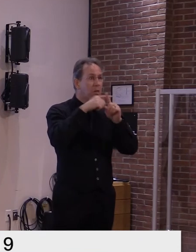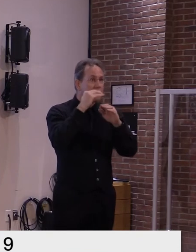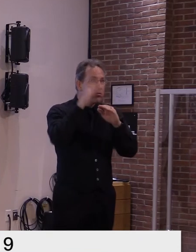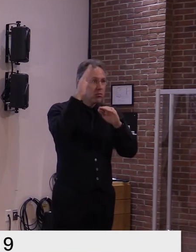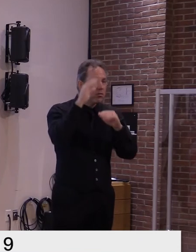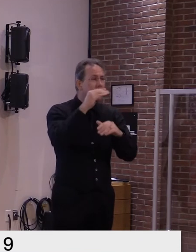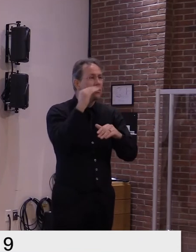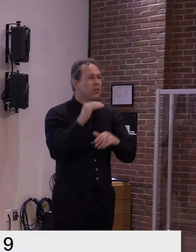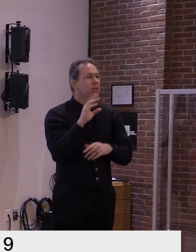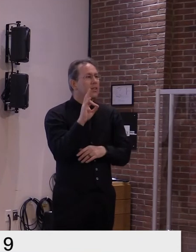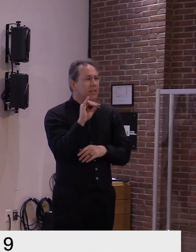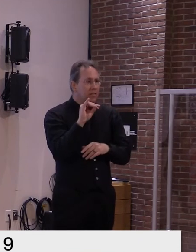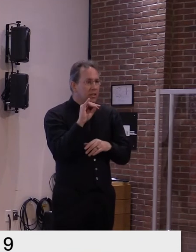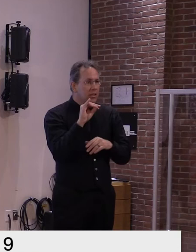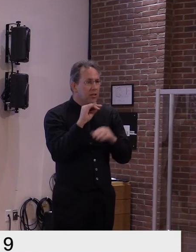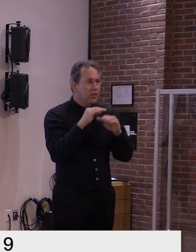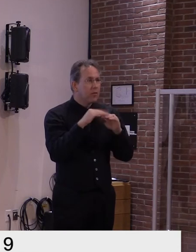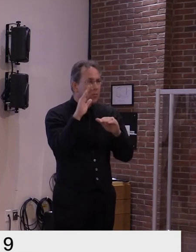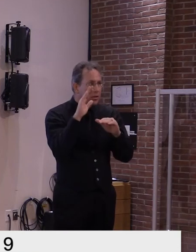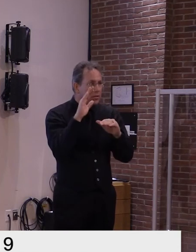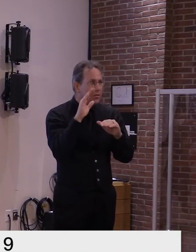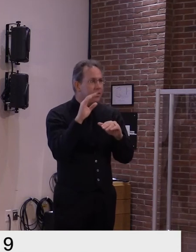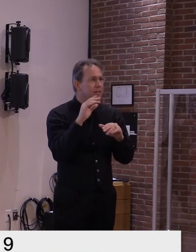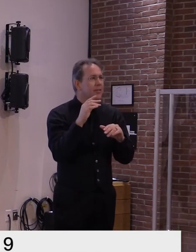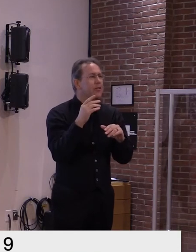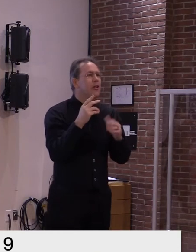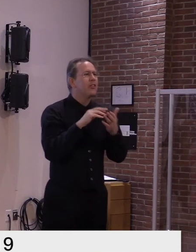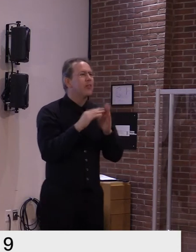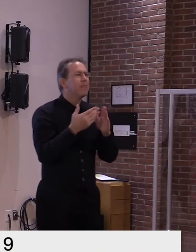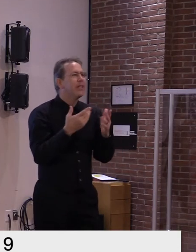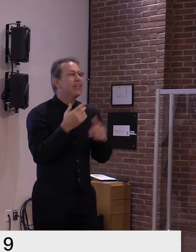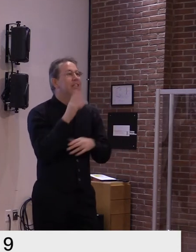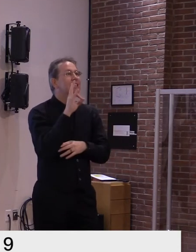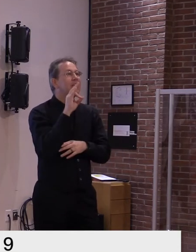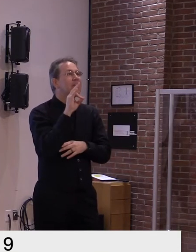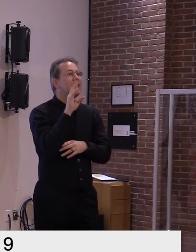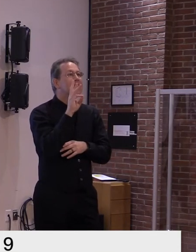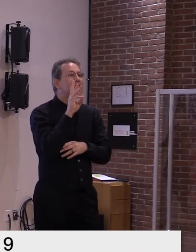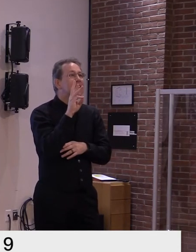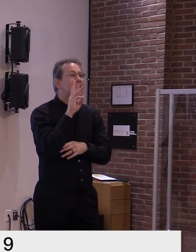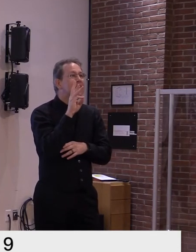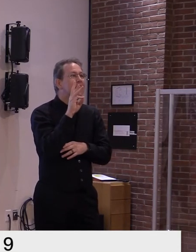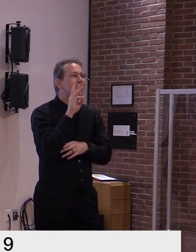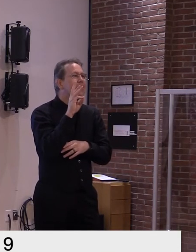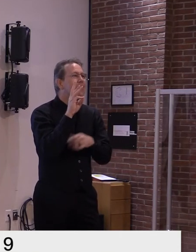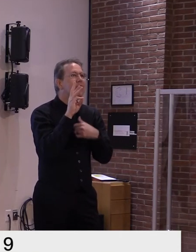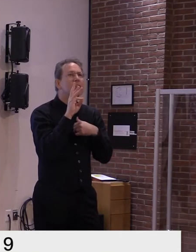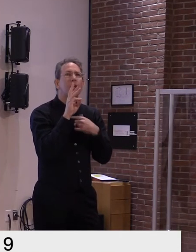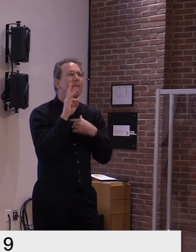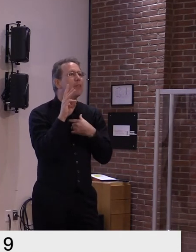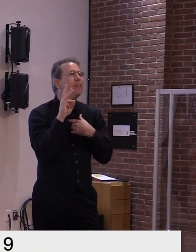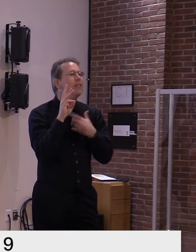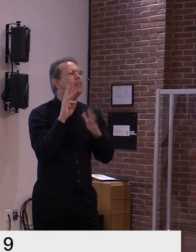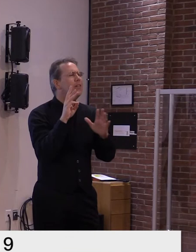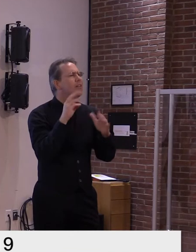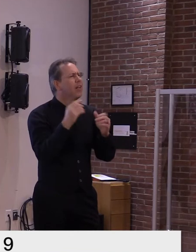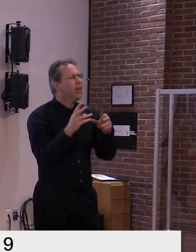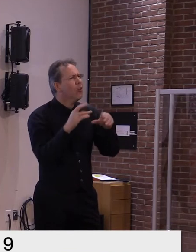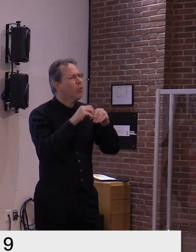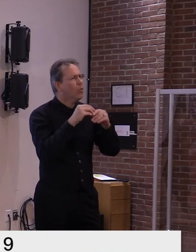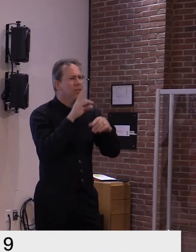70 plus. We're not precluding anybody that's 75 plus from getting their vaccine. So that